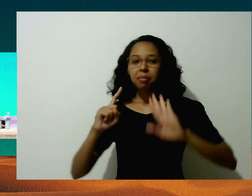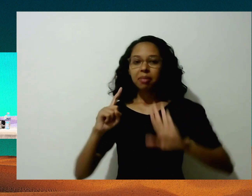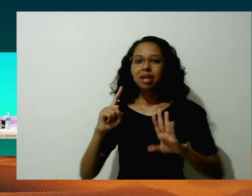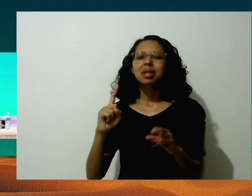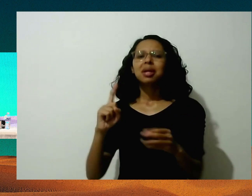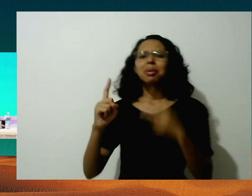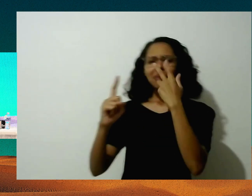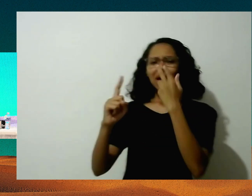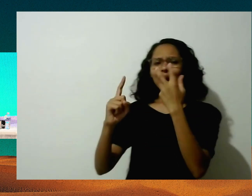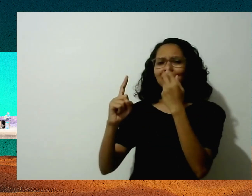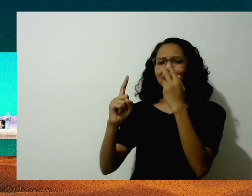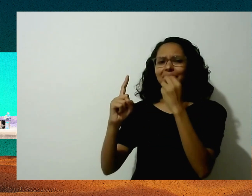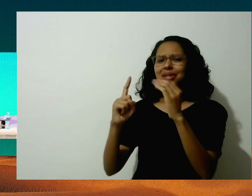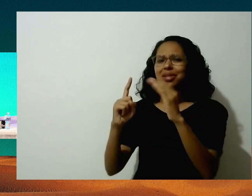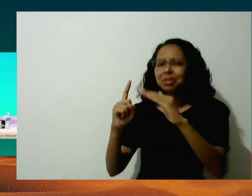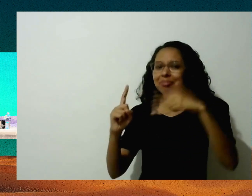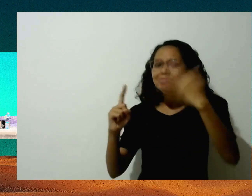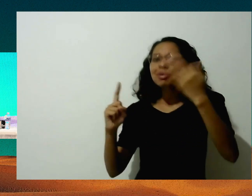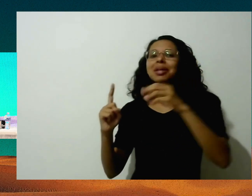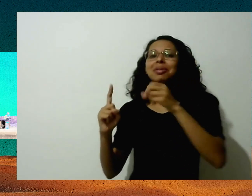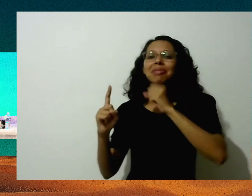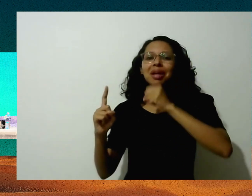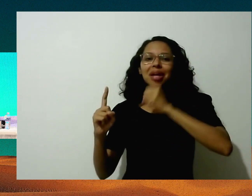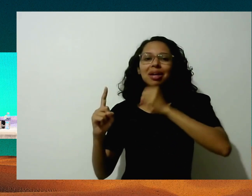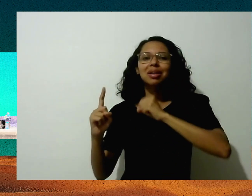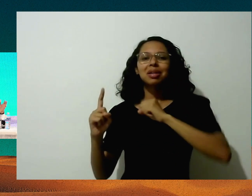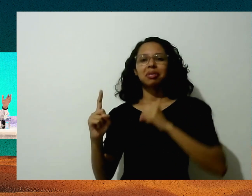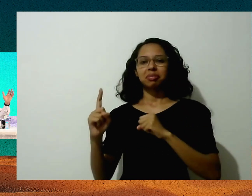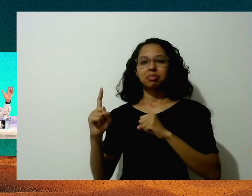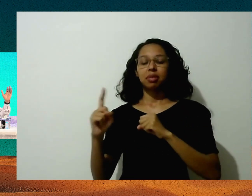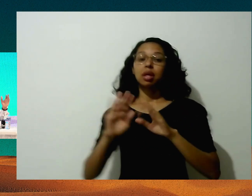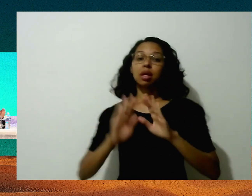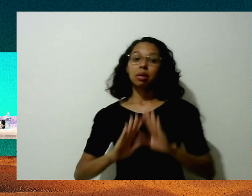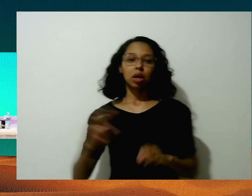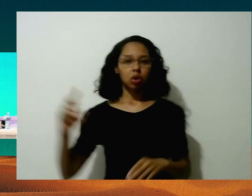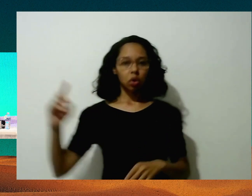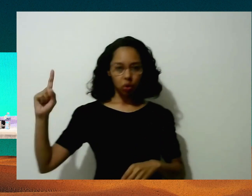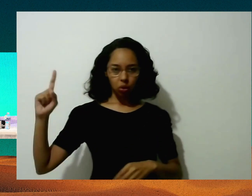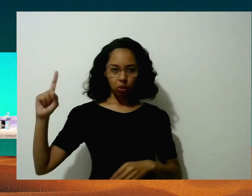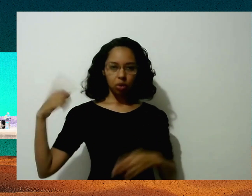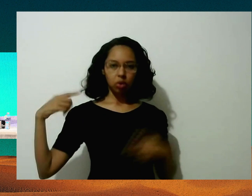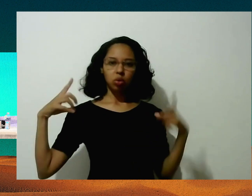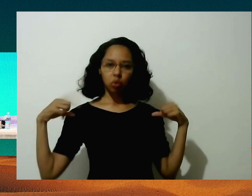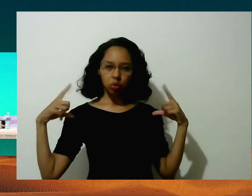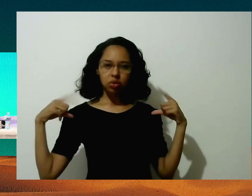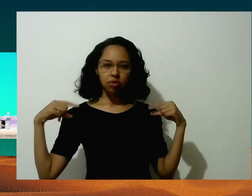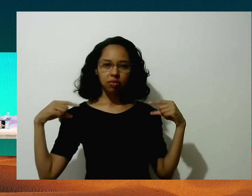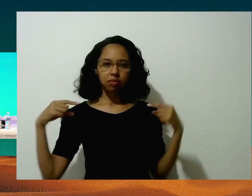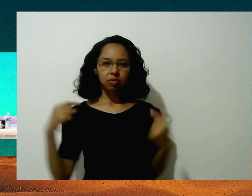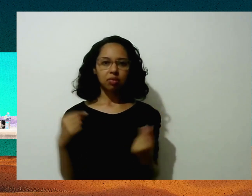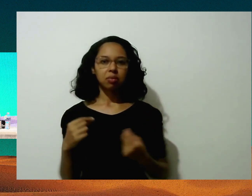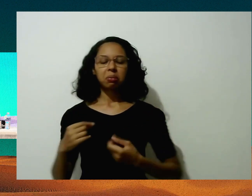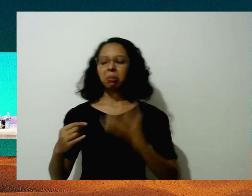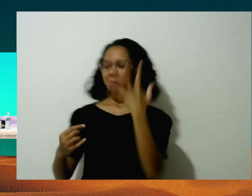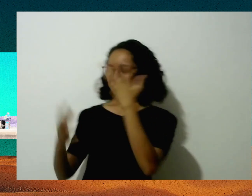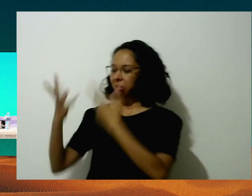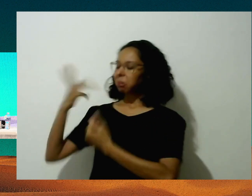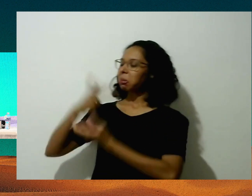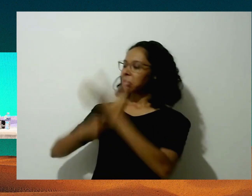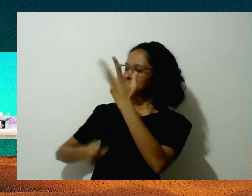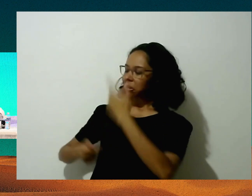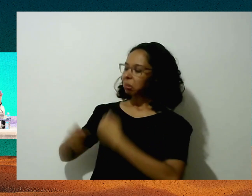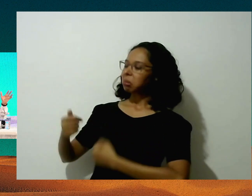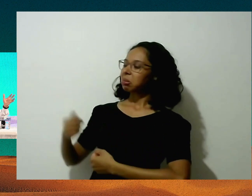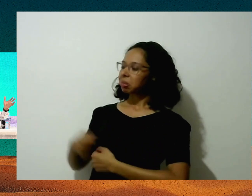he was 50. E Lúcifer era bonito. And Lucifer, he was beautiful. Acho que todas as moças olhavam para ele, esse sim é bonito. I think